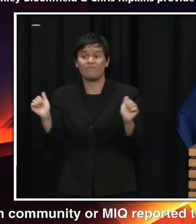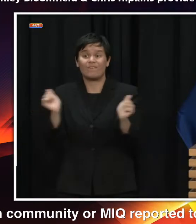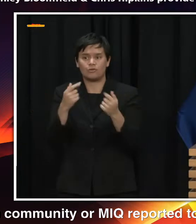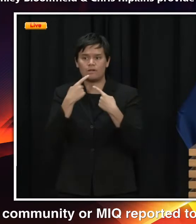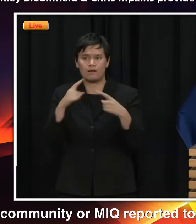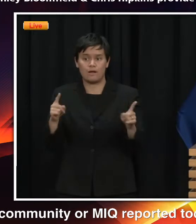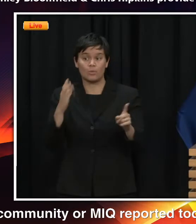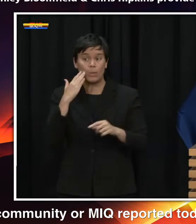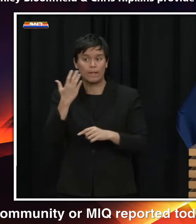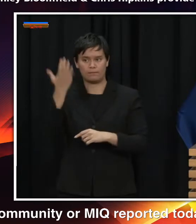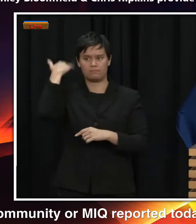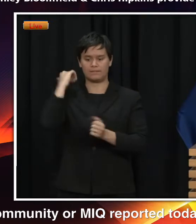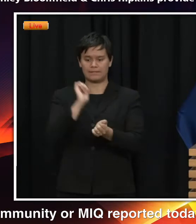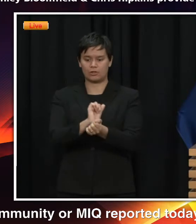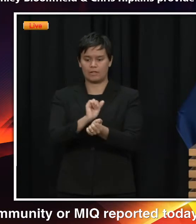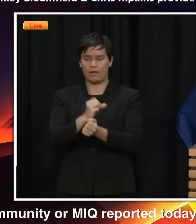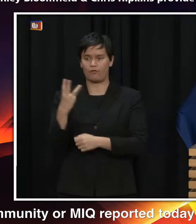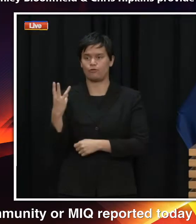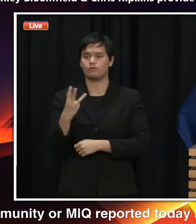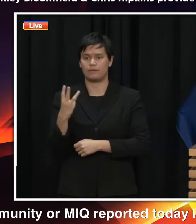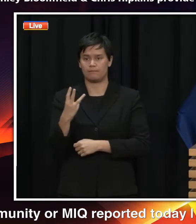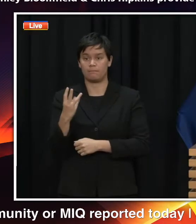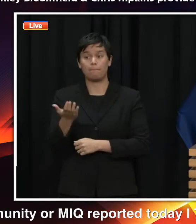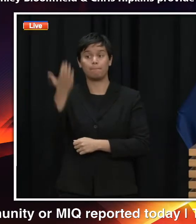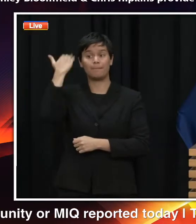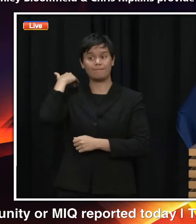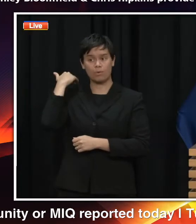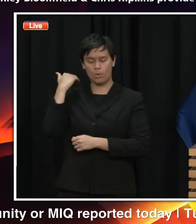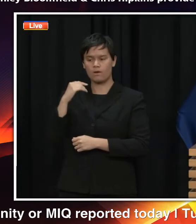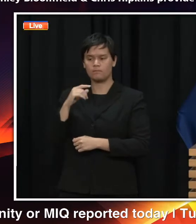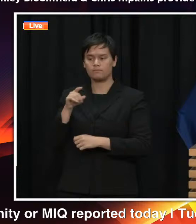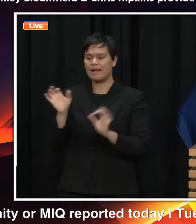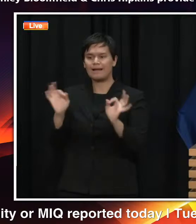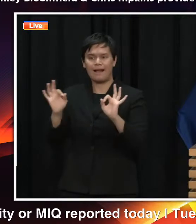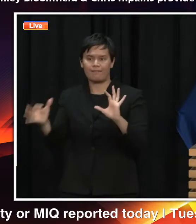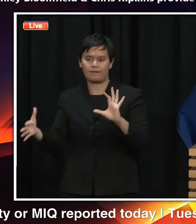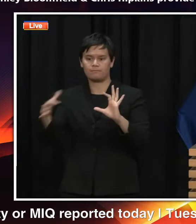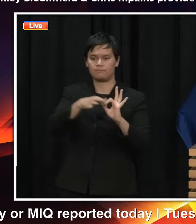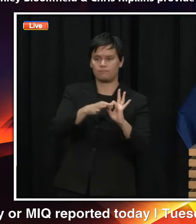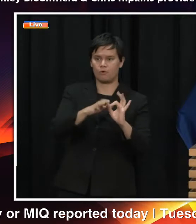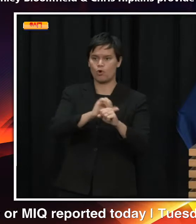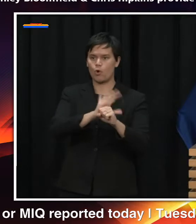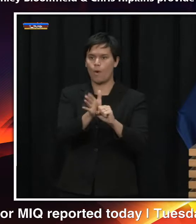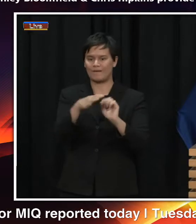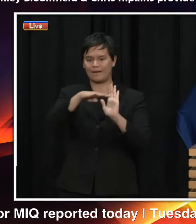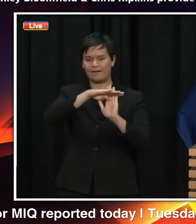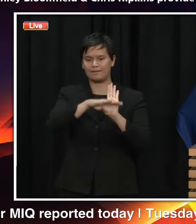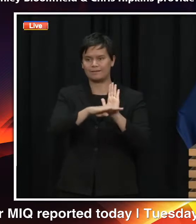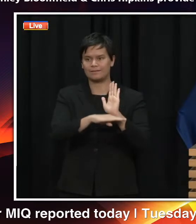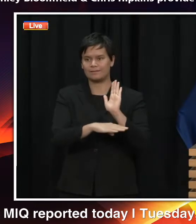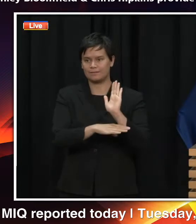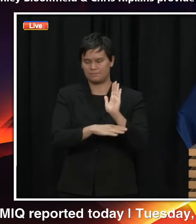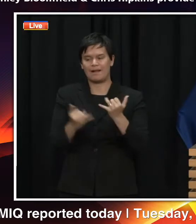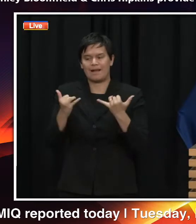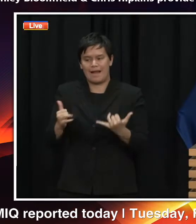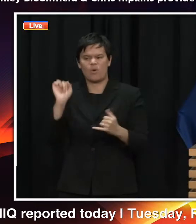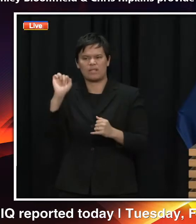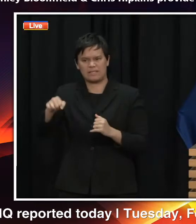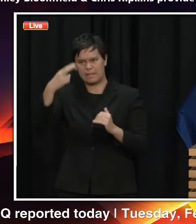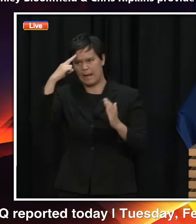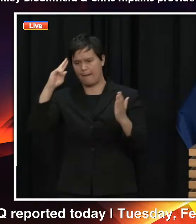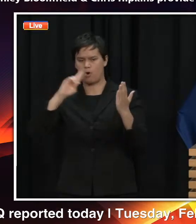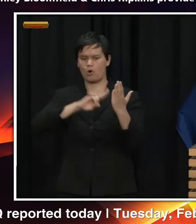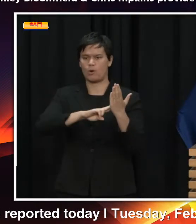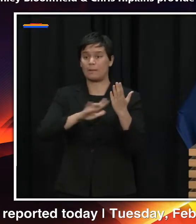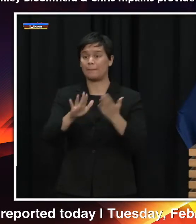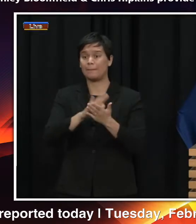February. This death has now been included in our official COVID-related death numbers, and so a total of 26 people have now